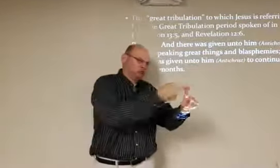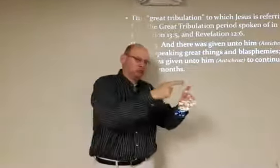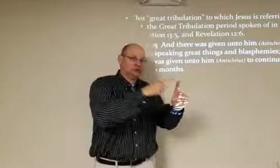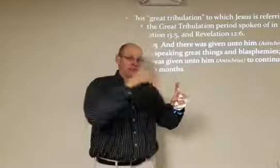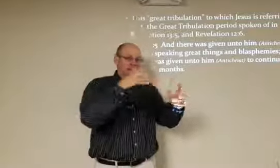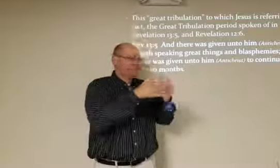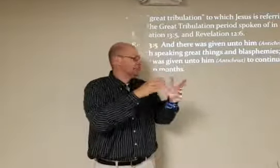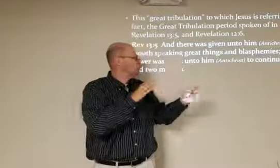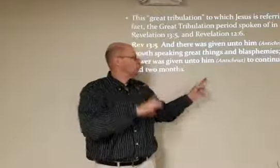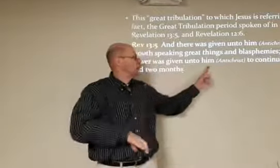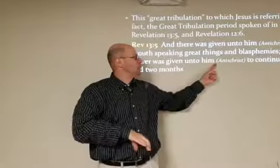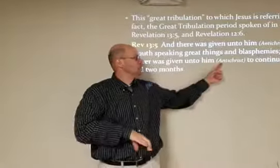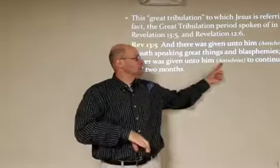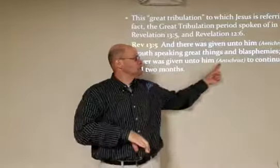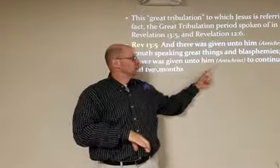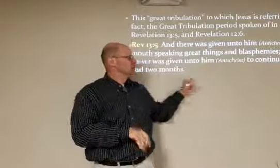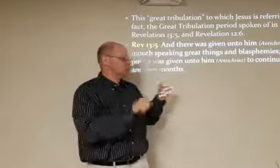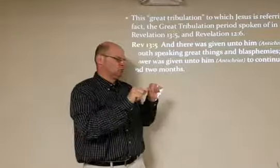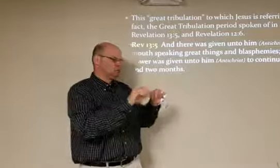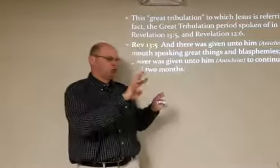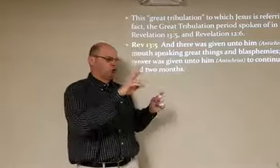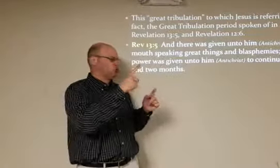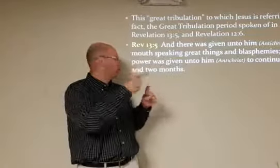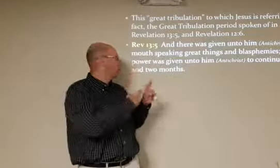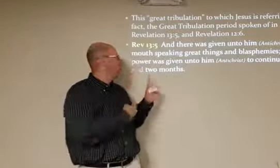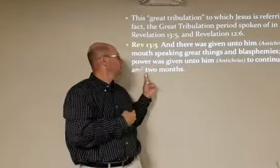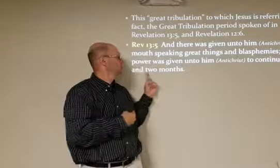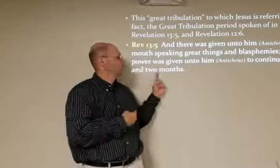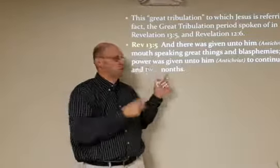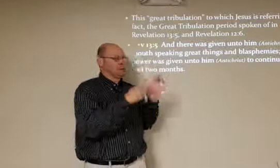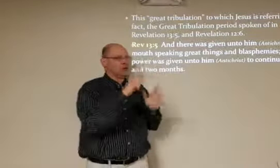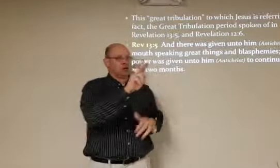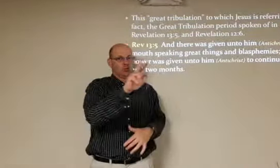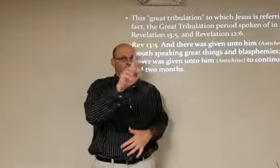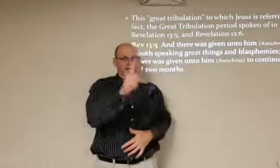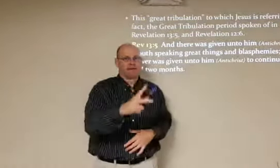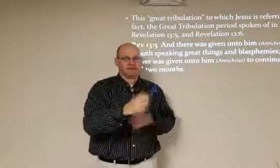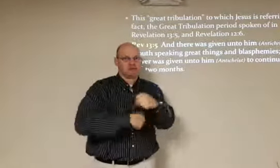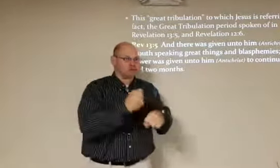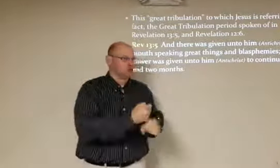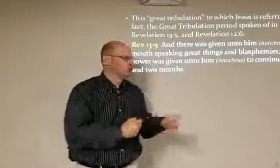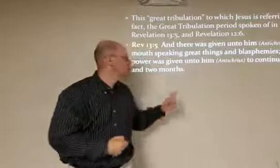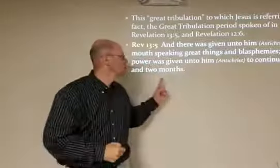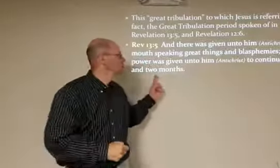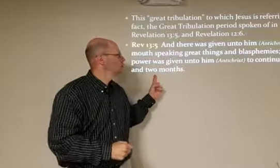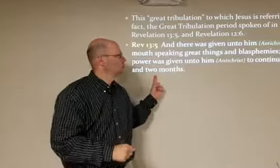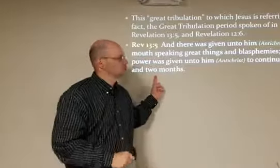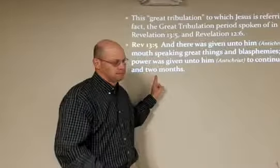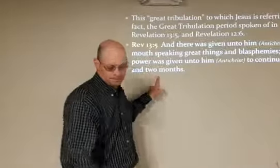unto him. So the power was given to the Antichrist to continue 42 months.